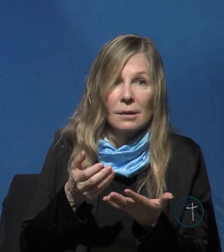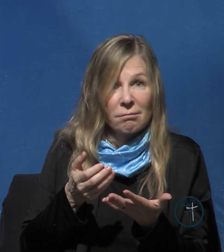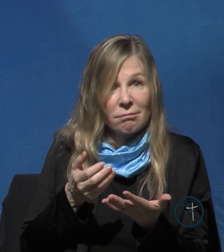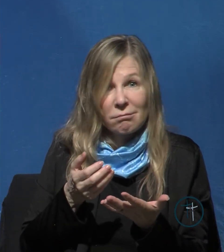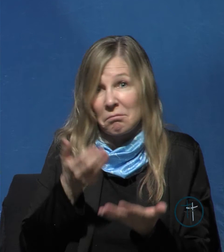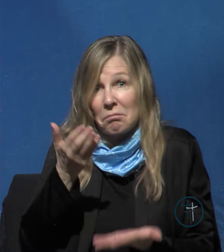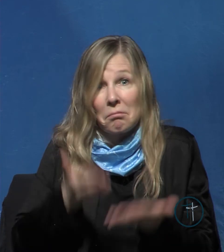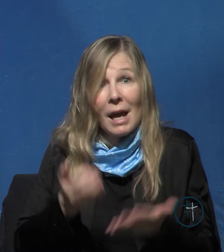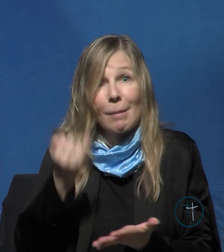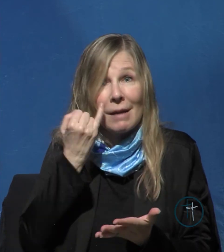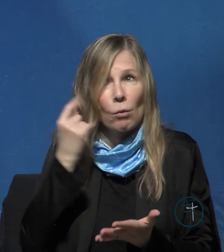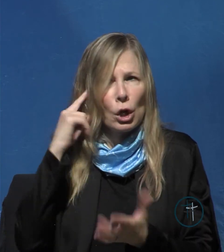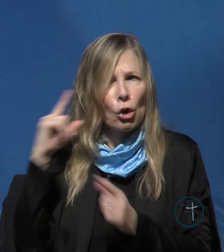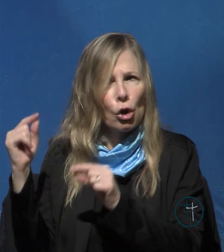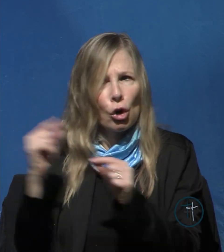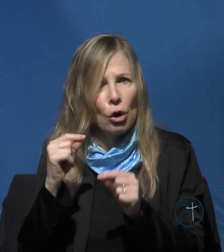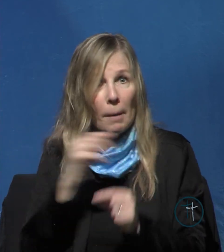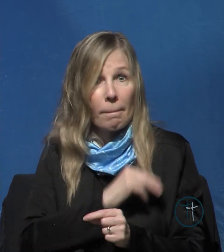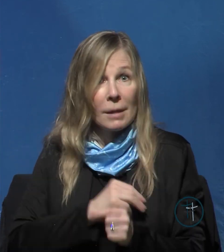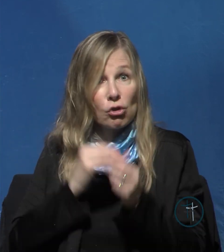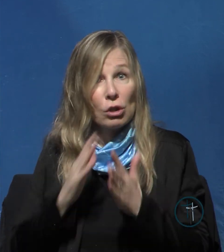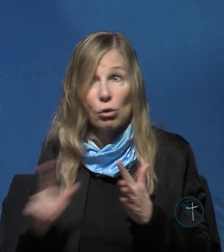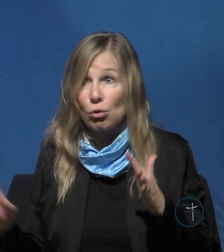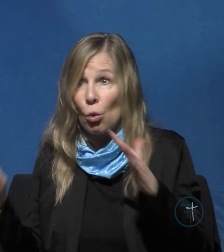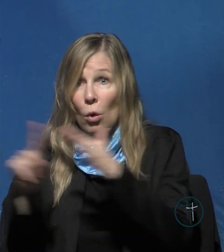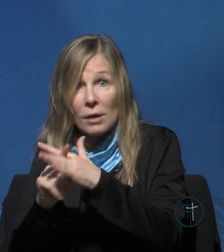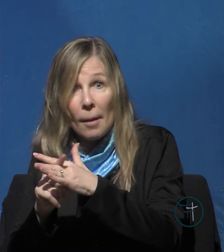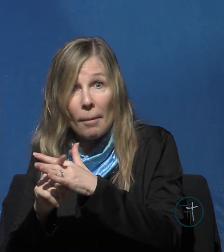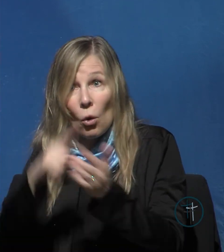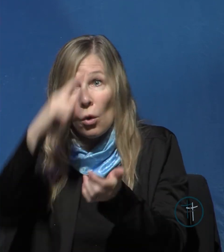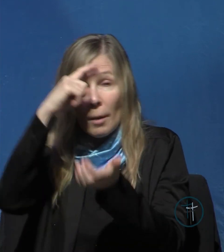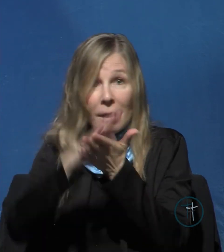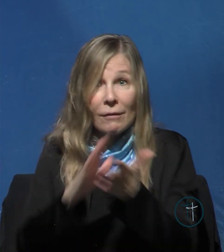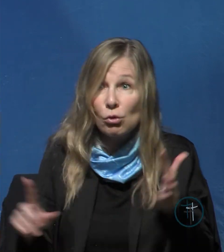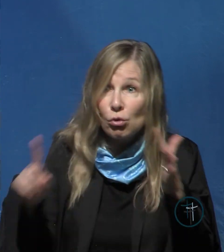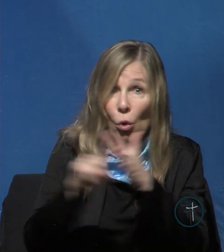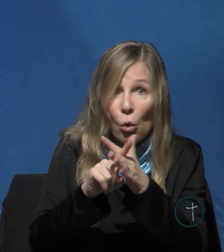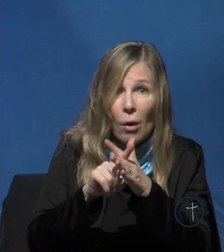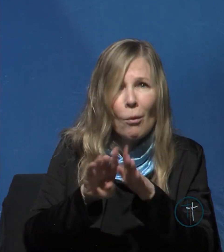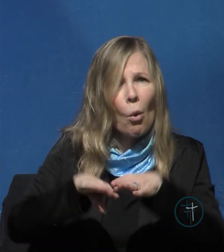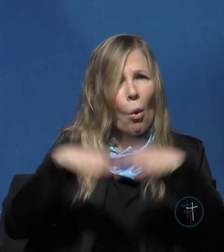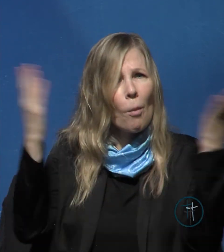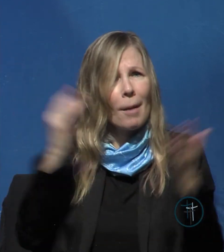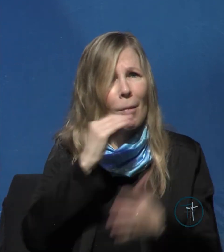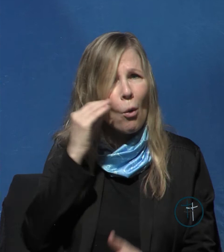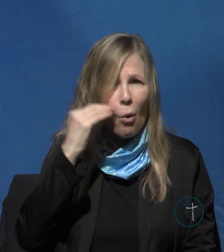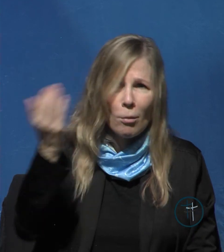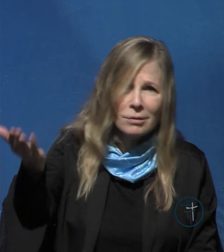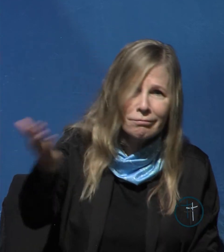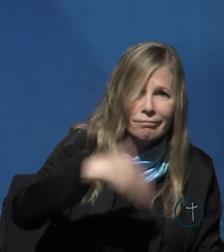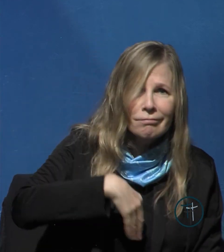Certainly, perhaps if we hear of missionaries in town or believers that are in town for some reason, we can open our homes to them.